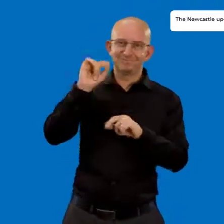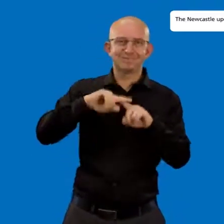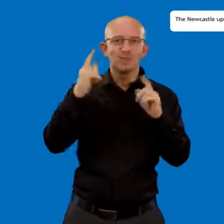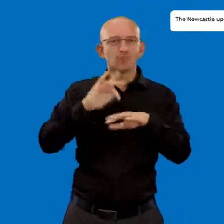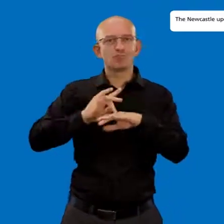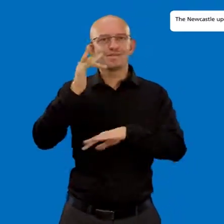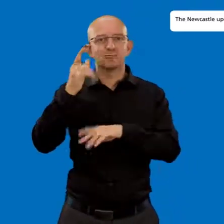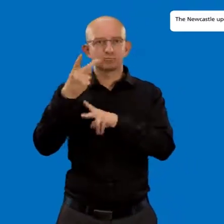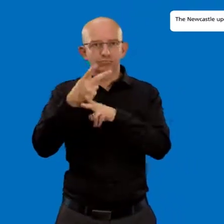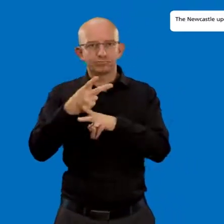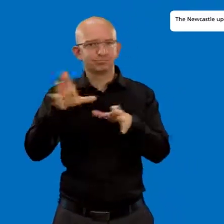body.